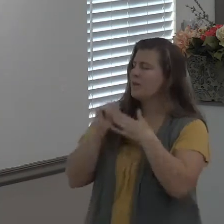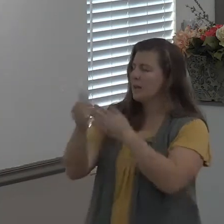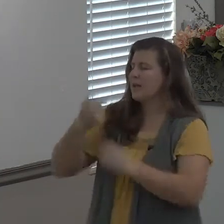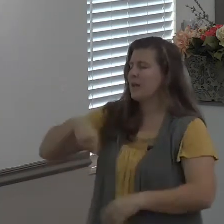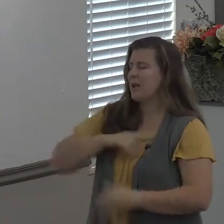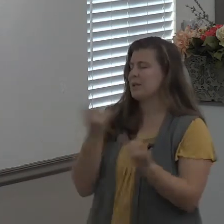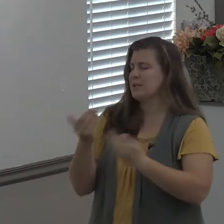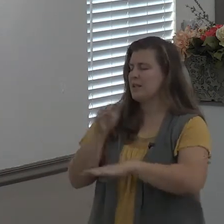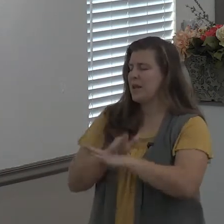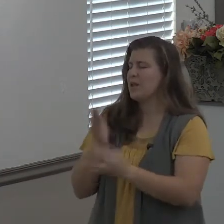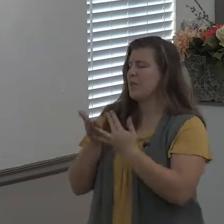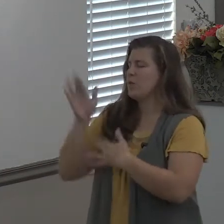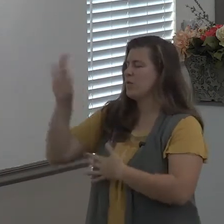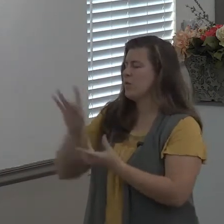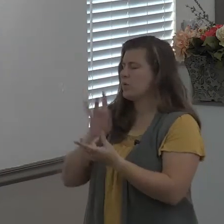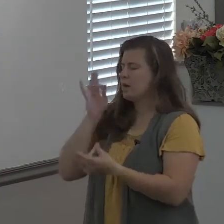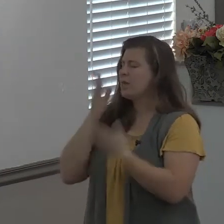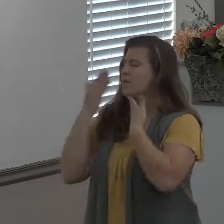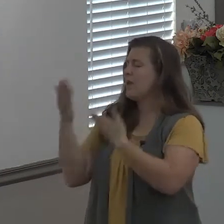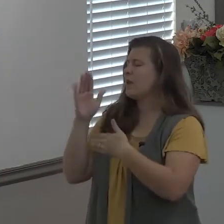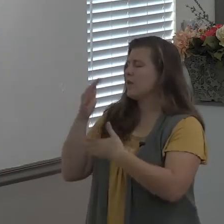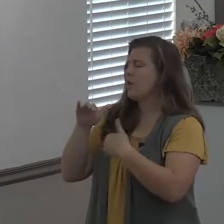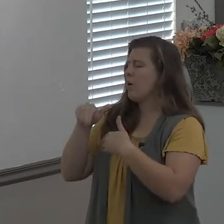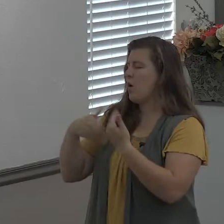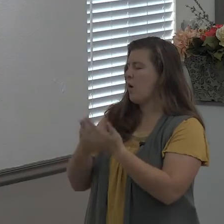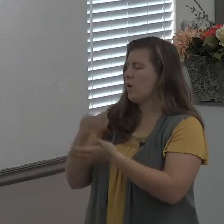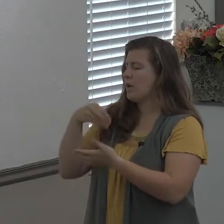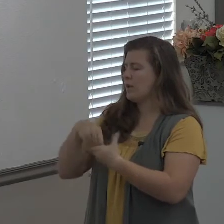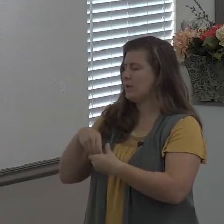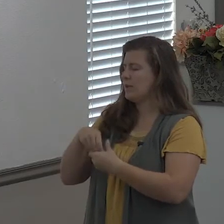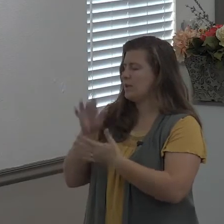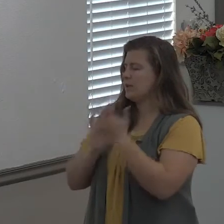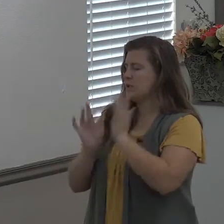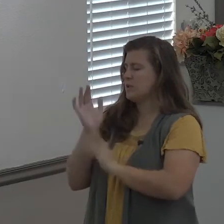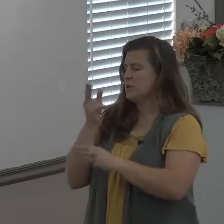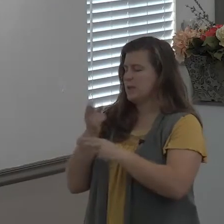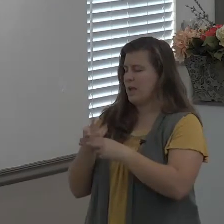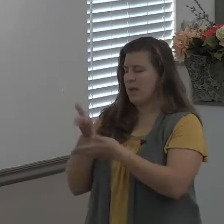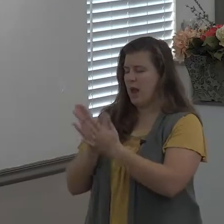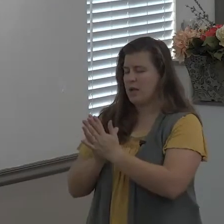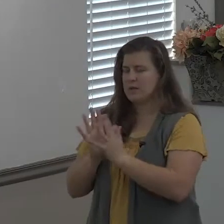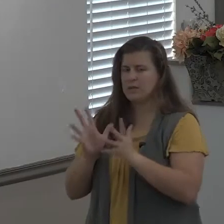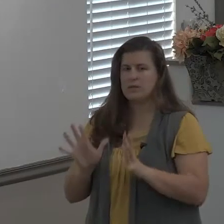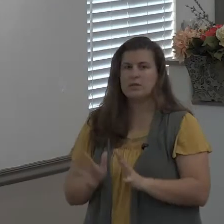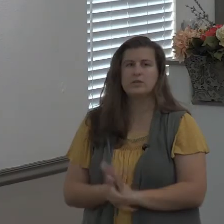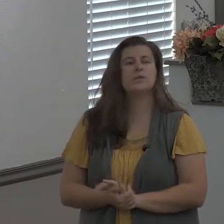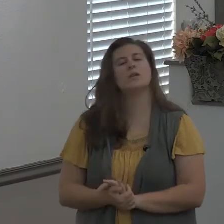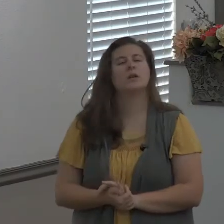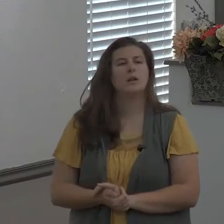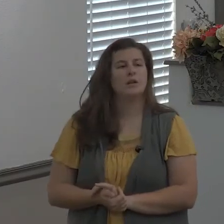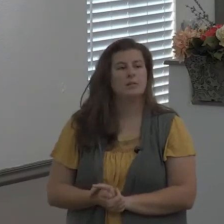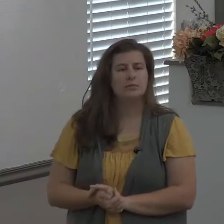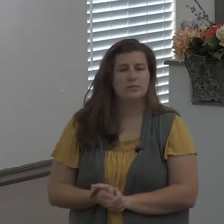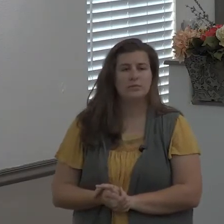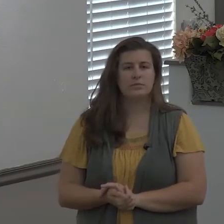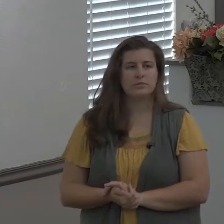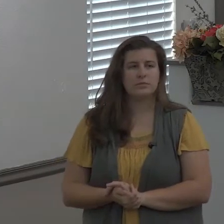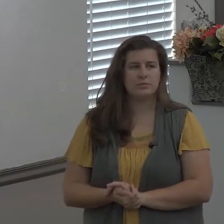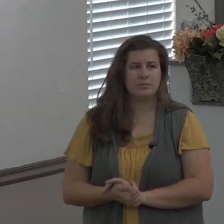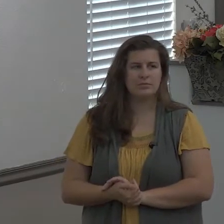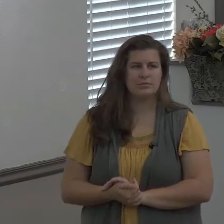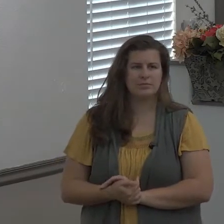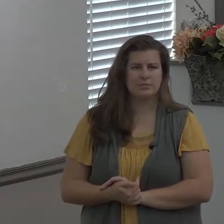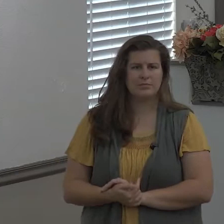and understand what the real battle is around us. Lord, guide us, I pray, tonight through your Spirit. Thank you, Father. We ask this in Jesus'